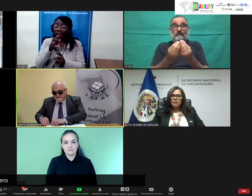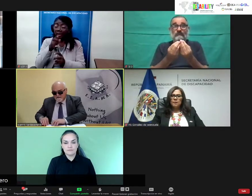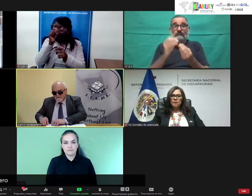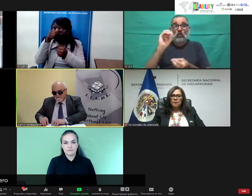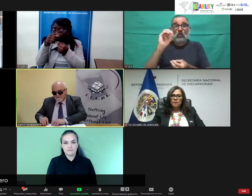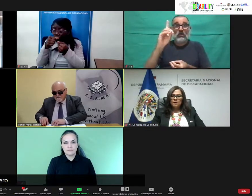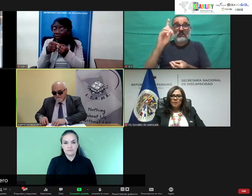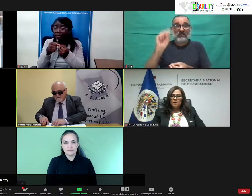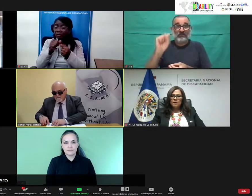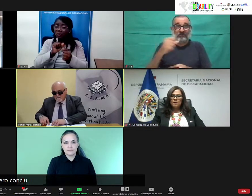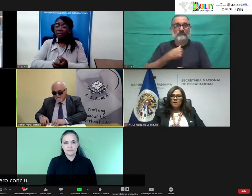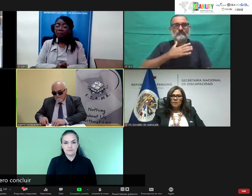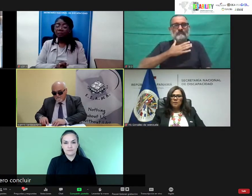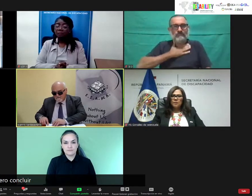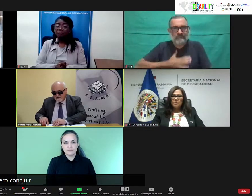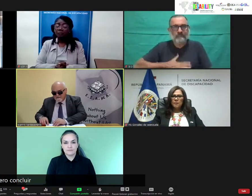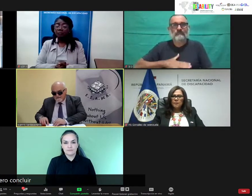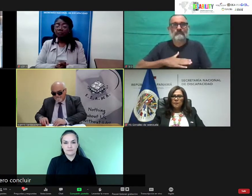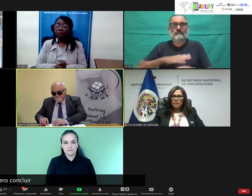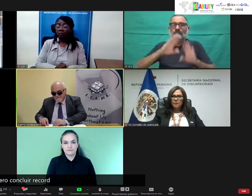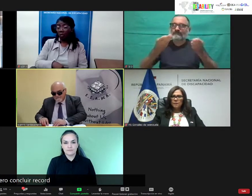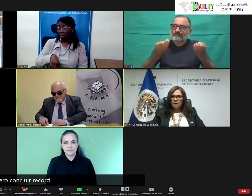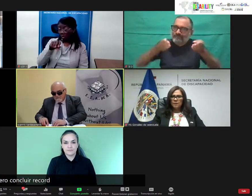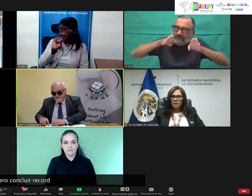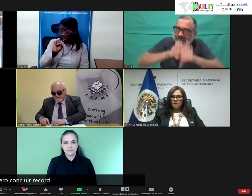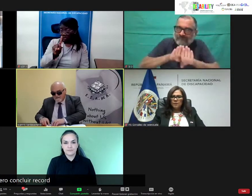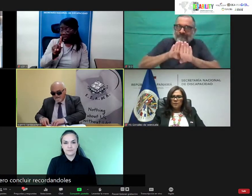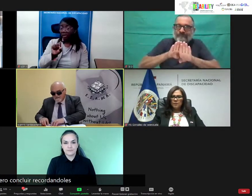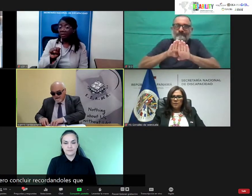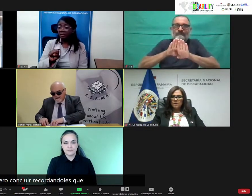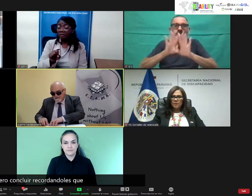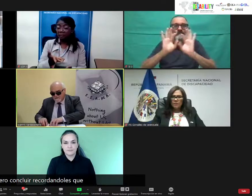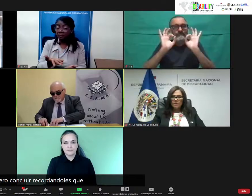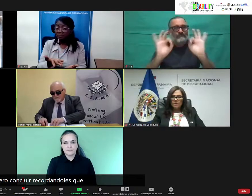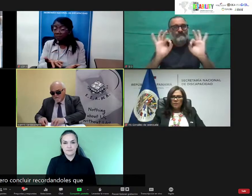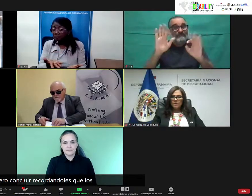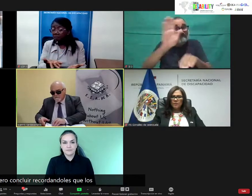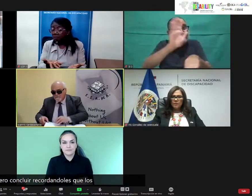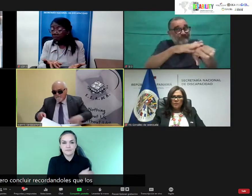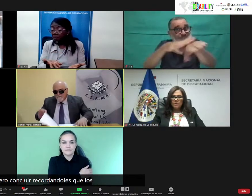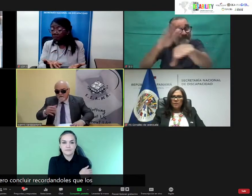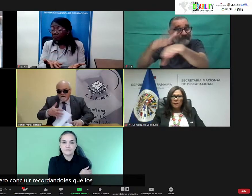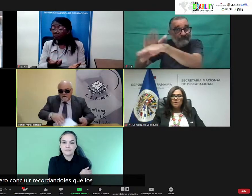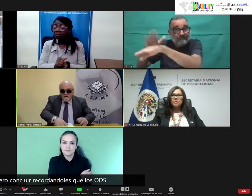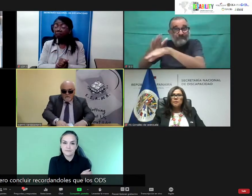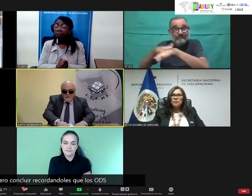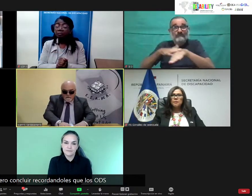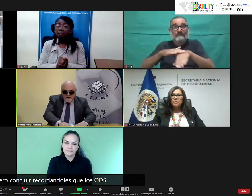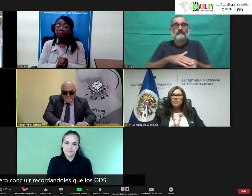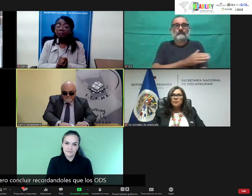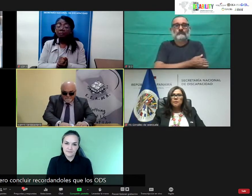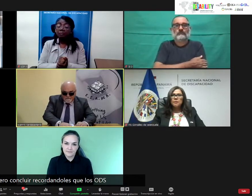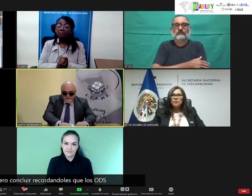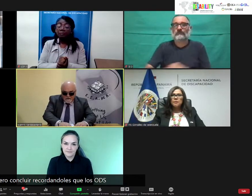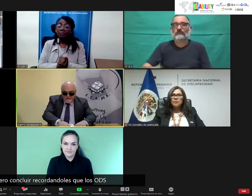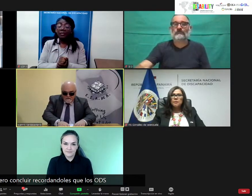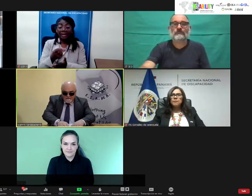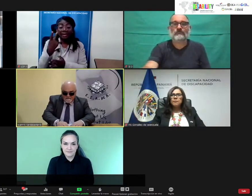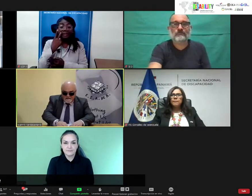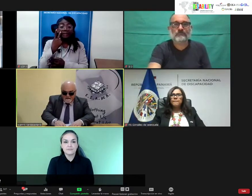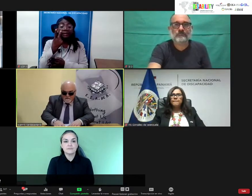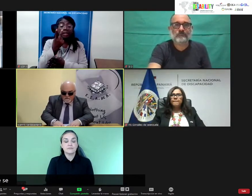sdgs that the global stability summit calls on